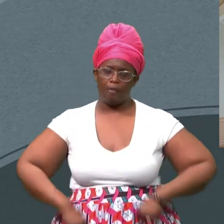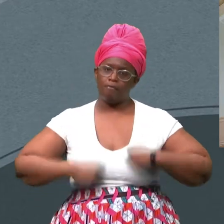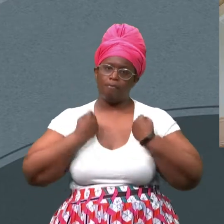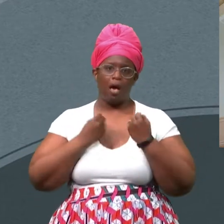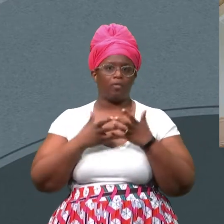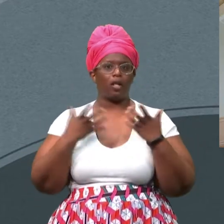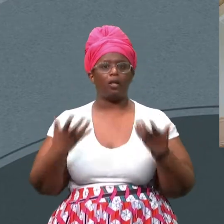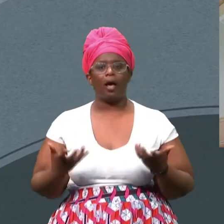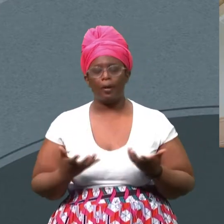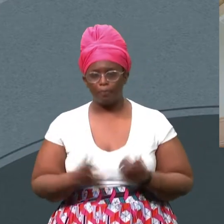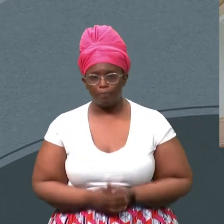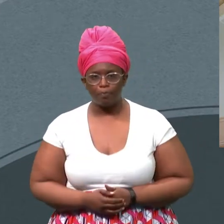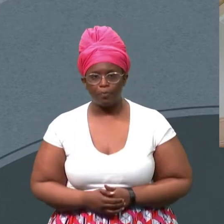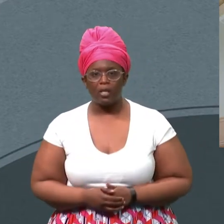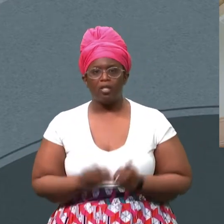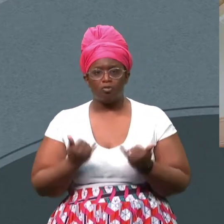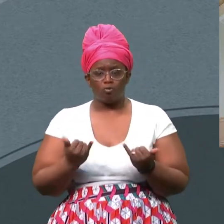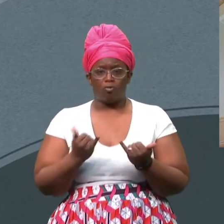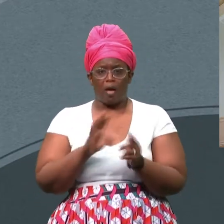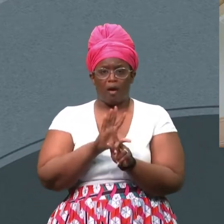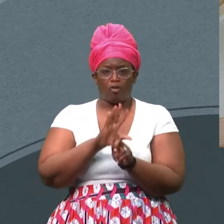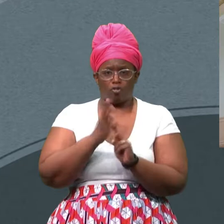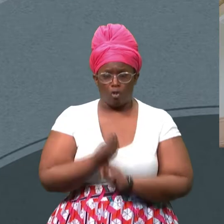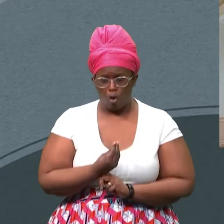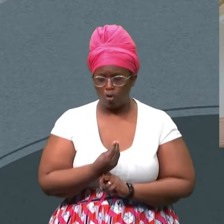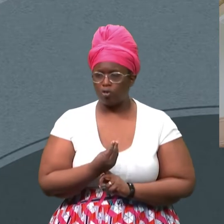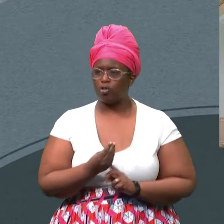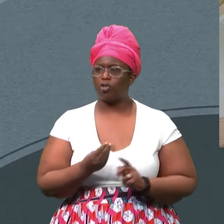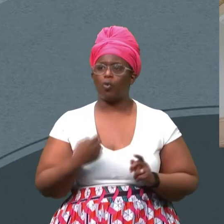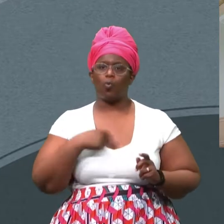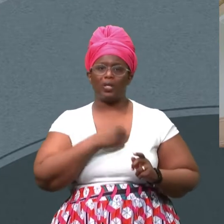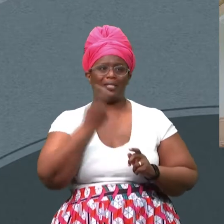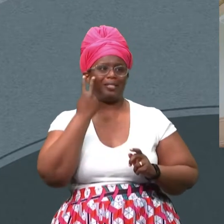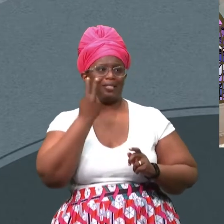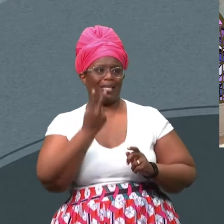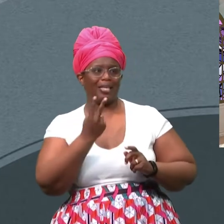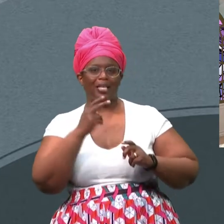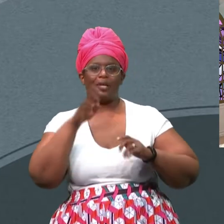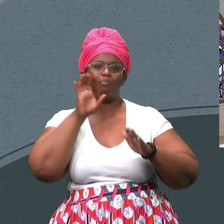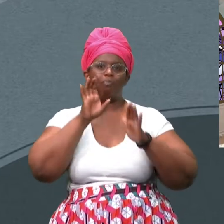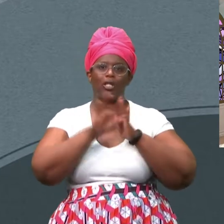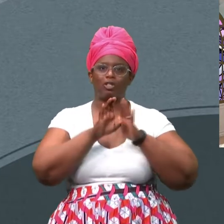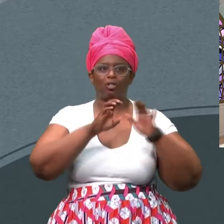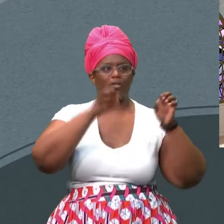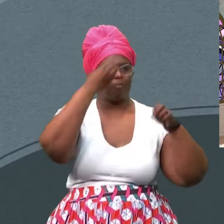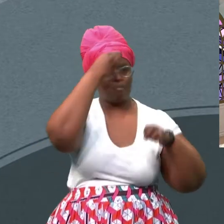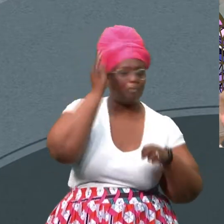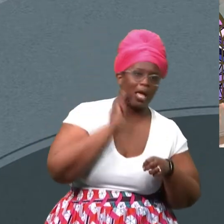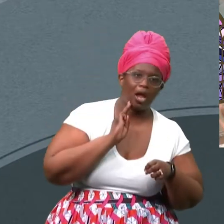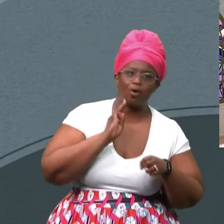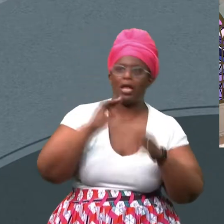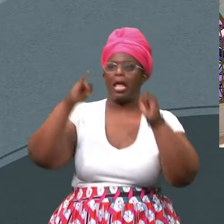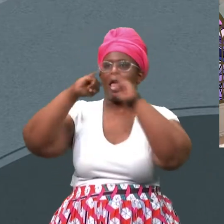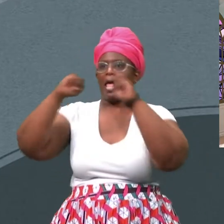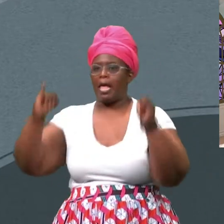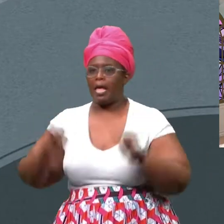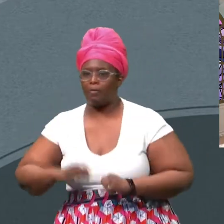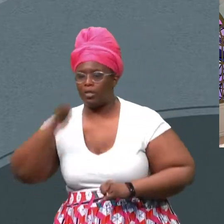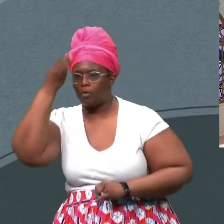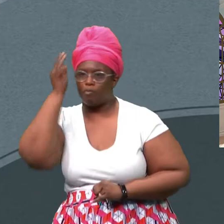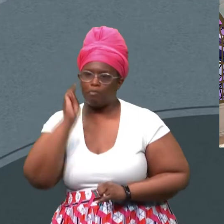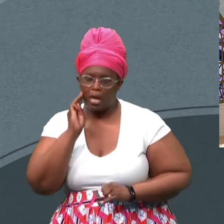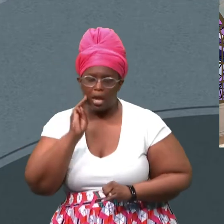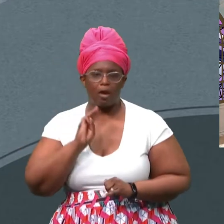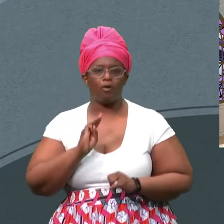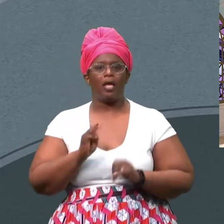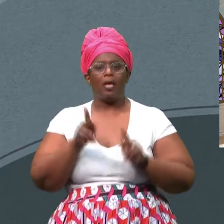a society and a culture today where there are statues of Mary, where people pray prayers to Mary, where she has really